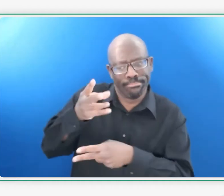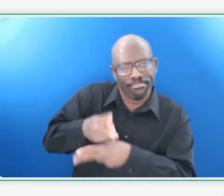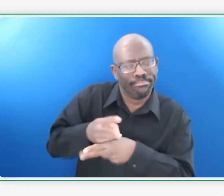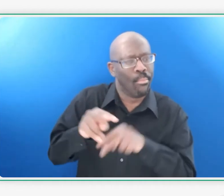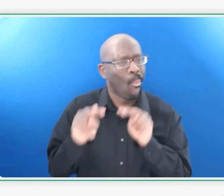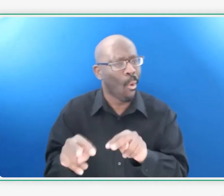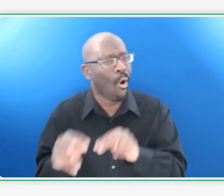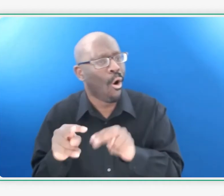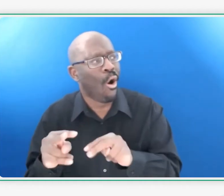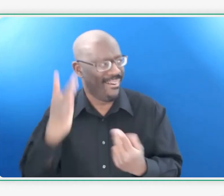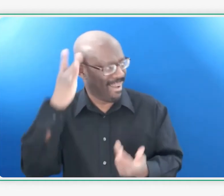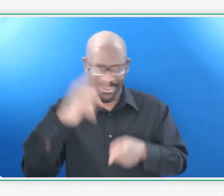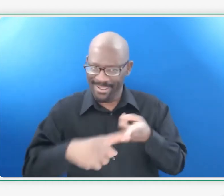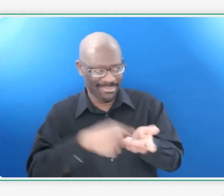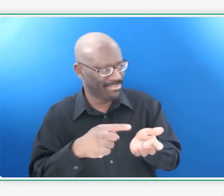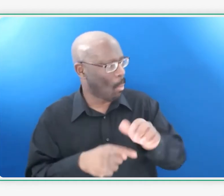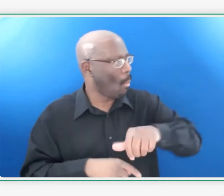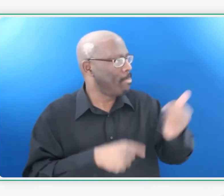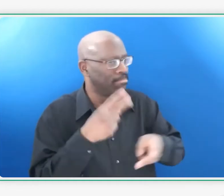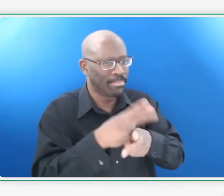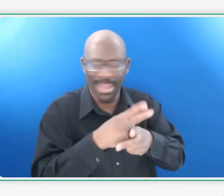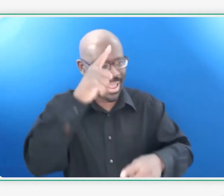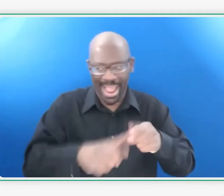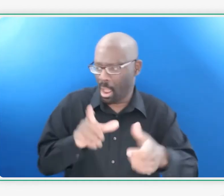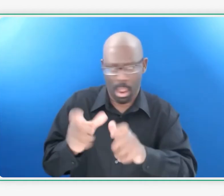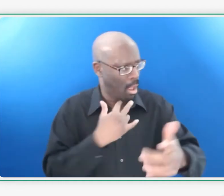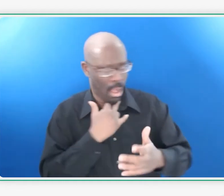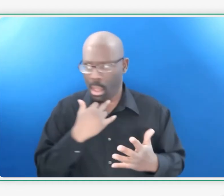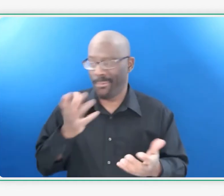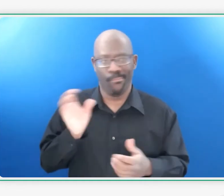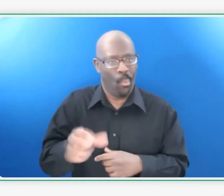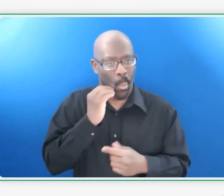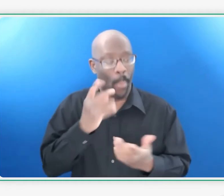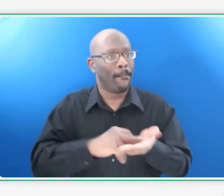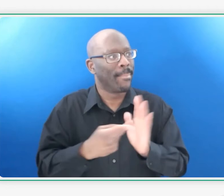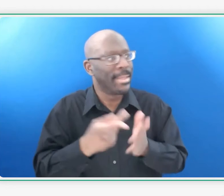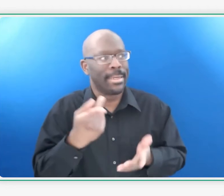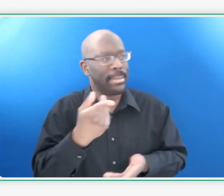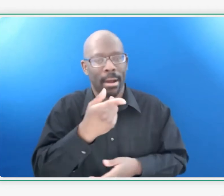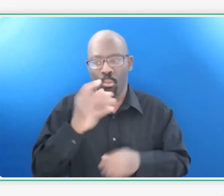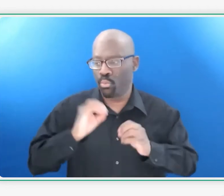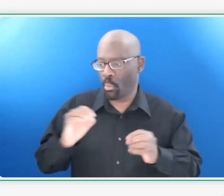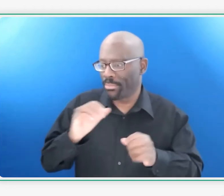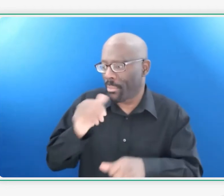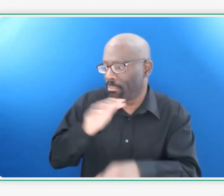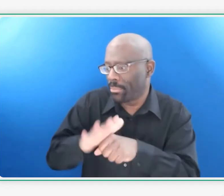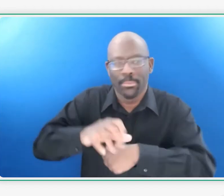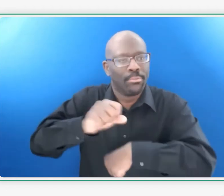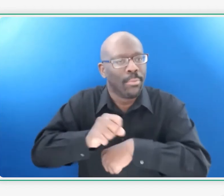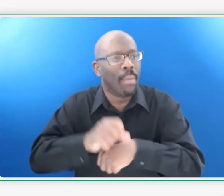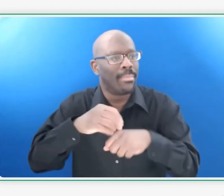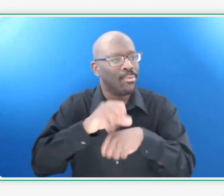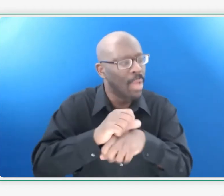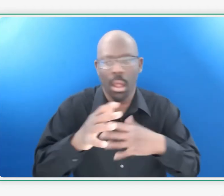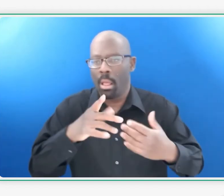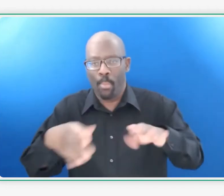The reason why is that when the schools were closed, children were stuck at home with their parents, and parents had to split their attention between work and caring for their children.